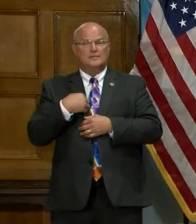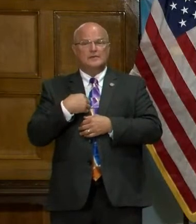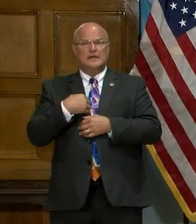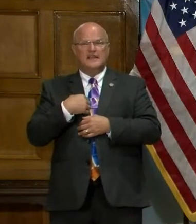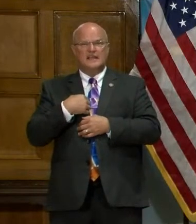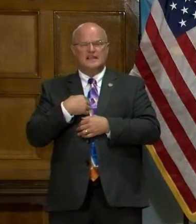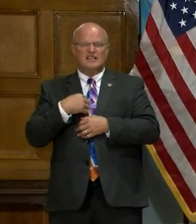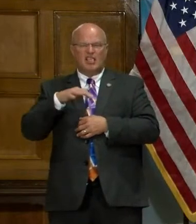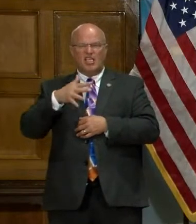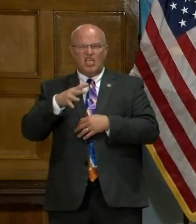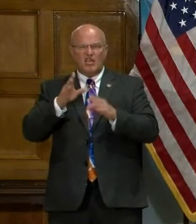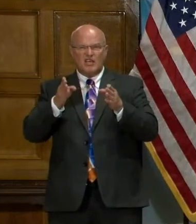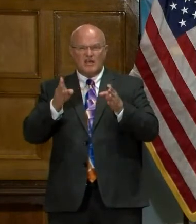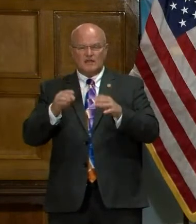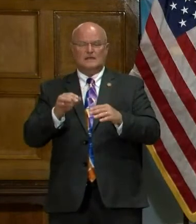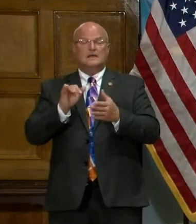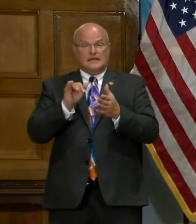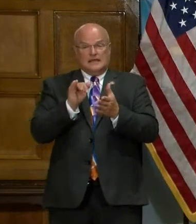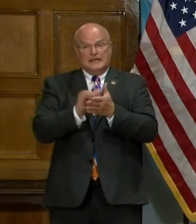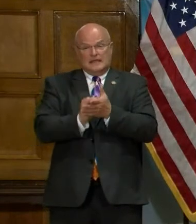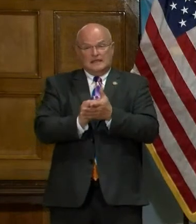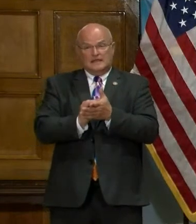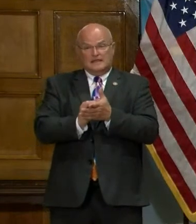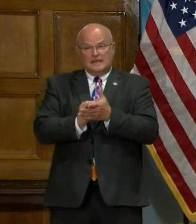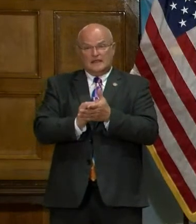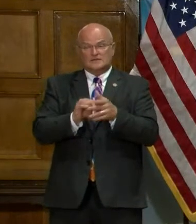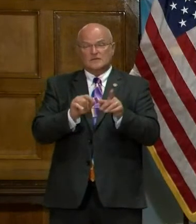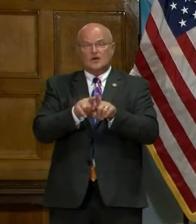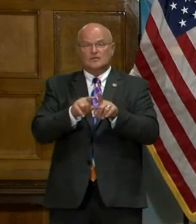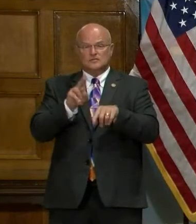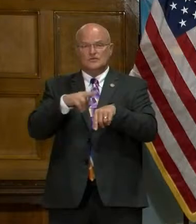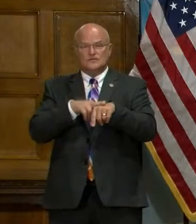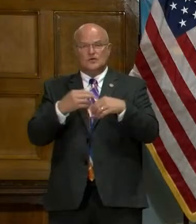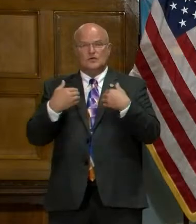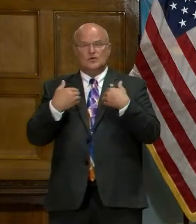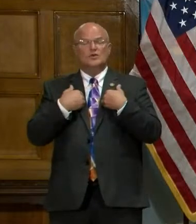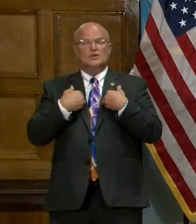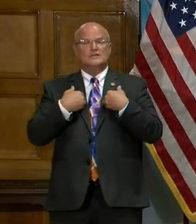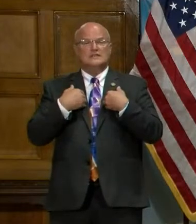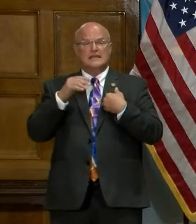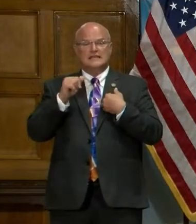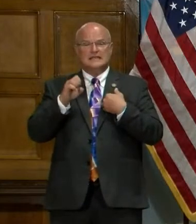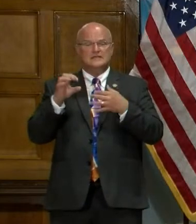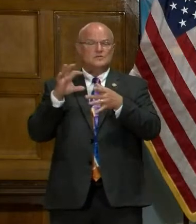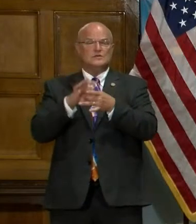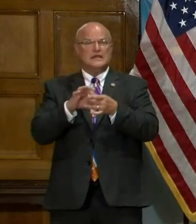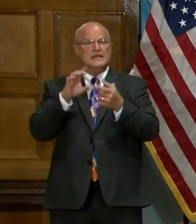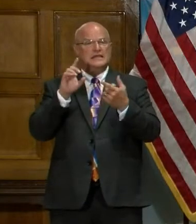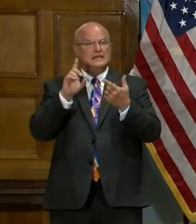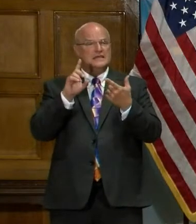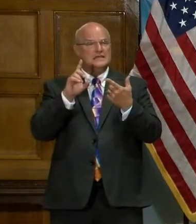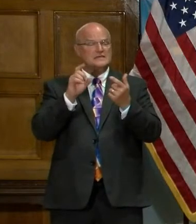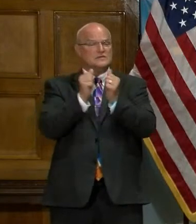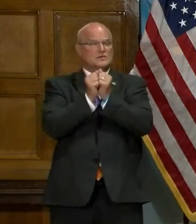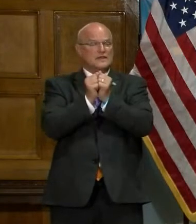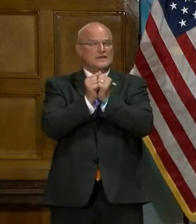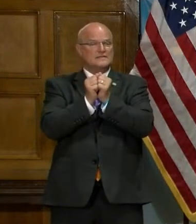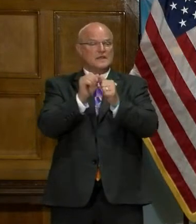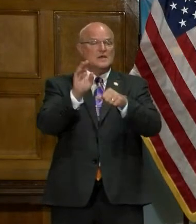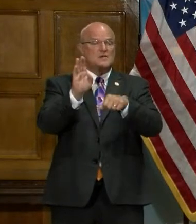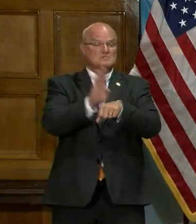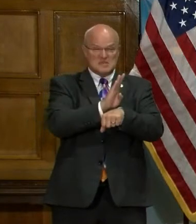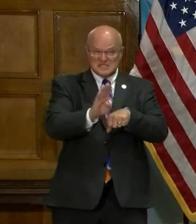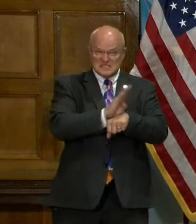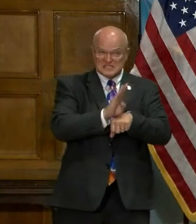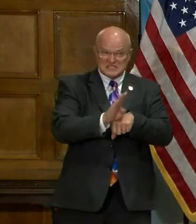adhering poorly, that was we've also, of course, had cases related to